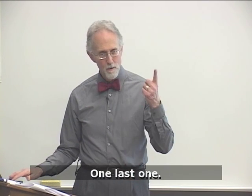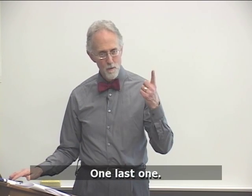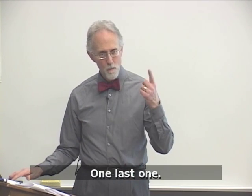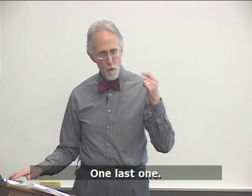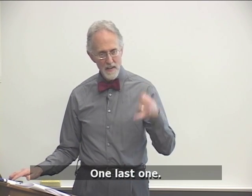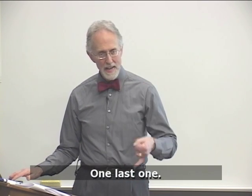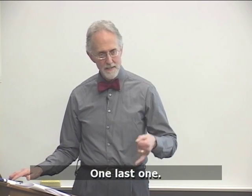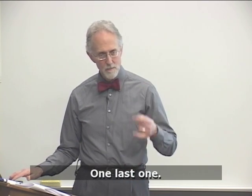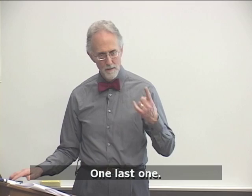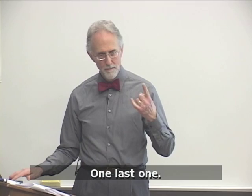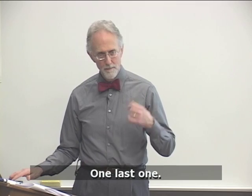One last one.